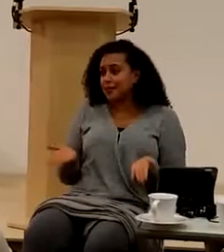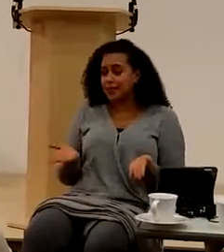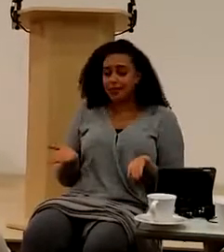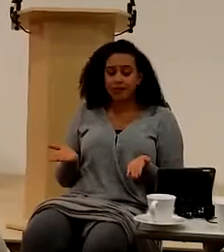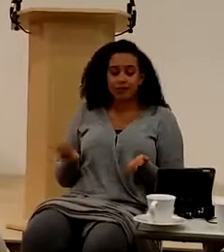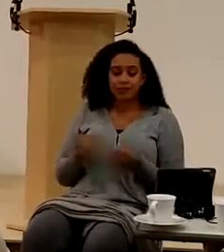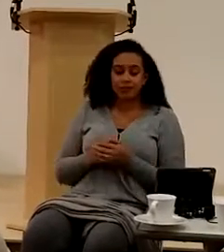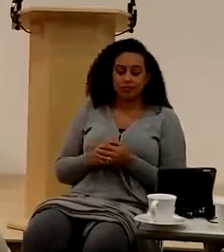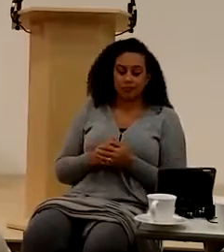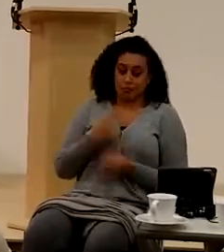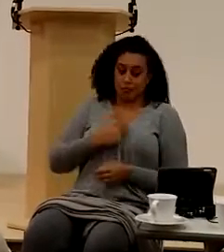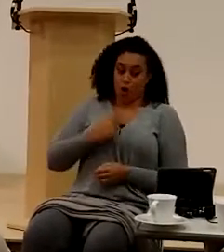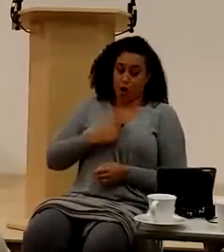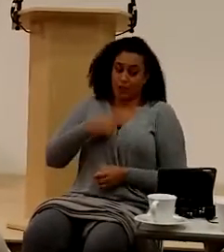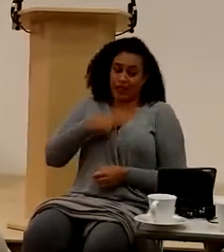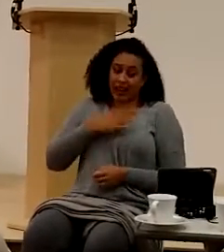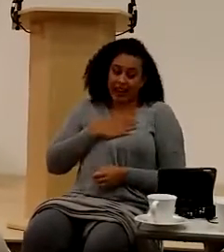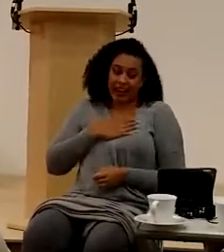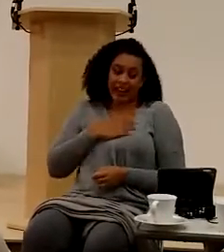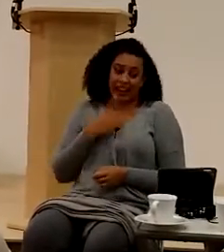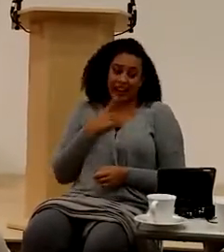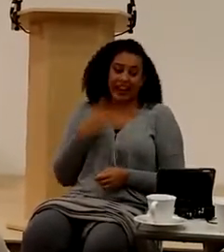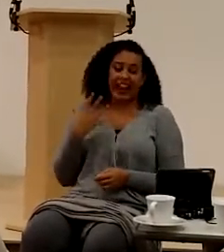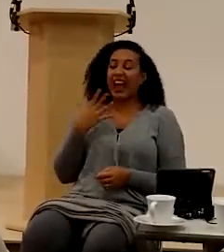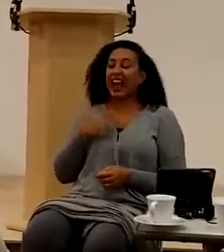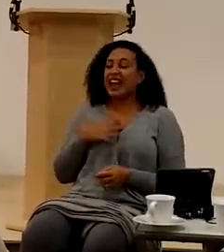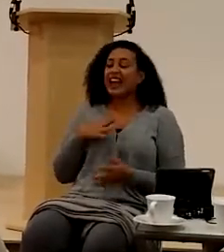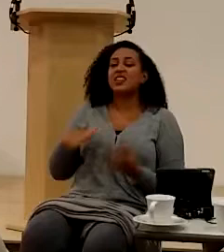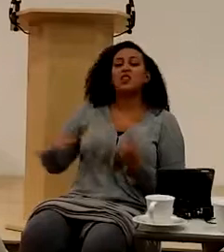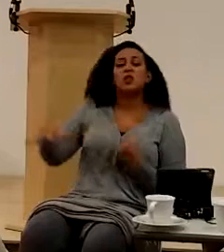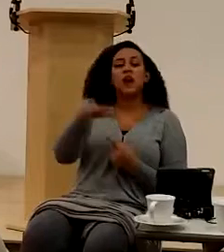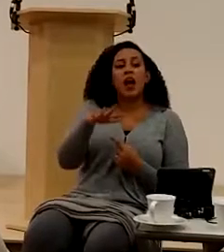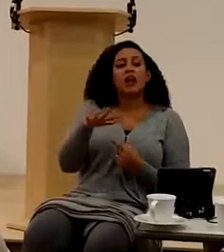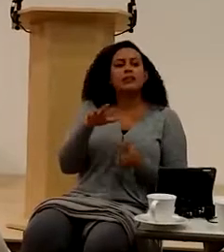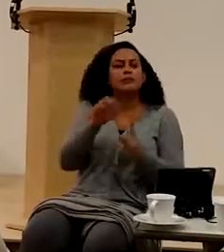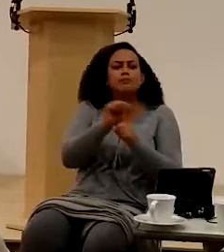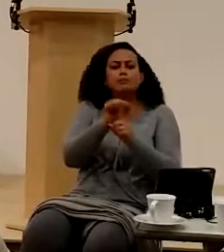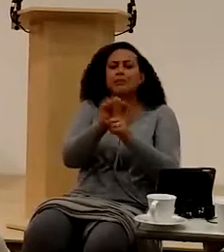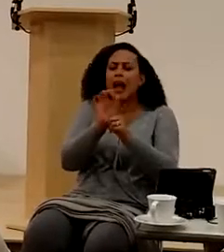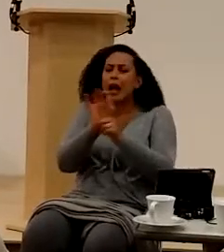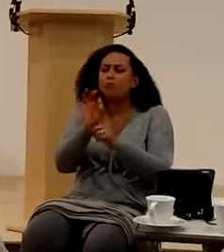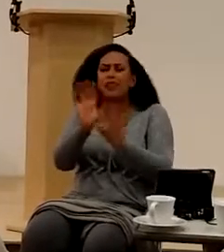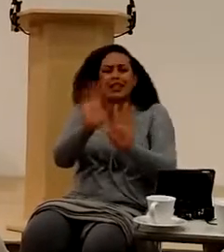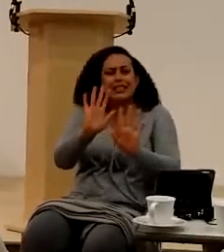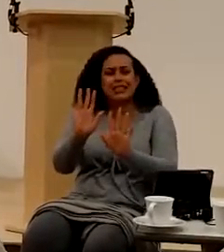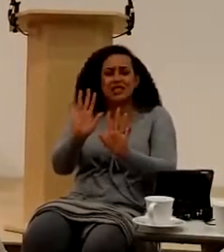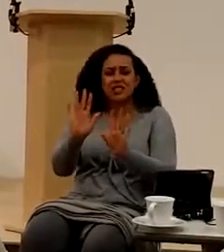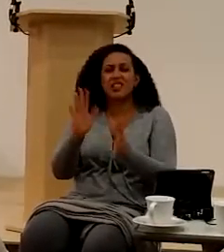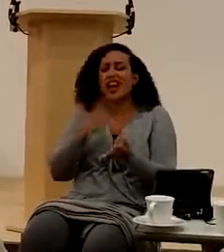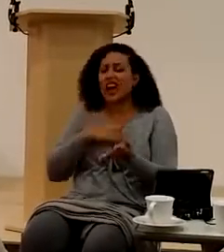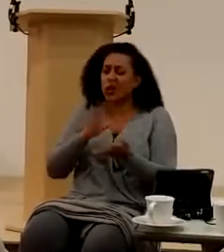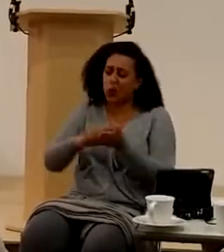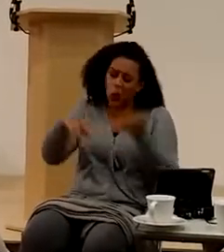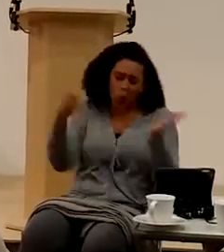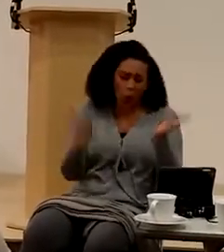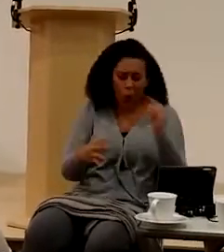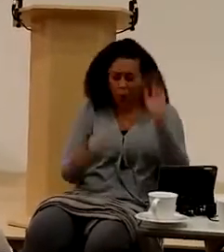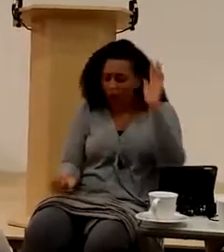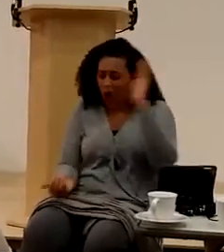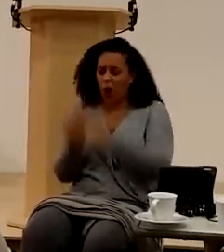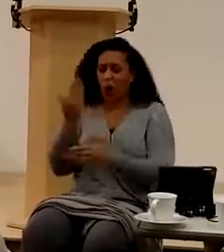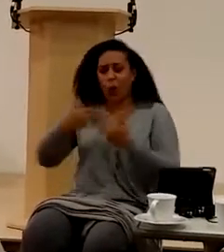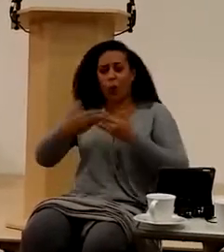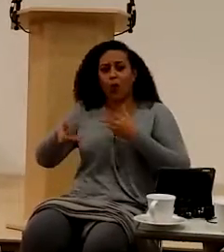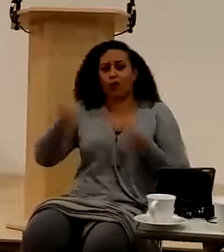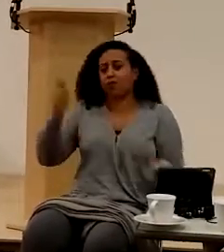Personally, I will go further and say it requires a complete